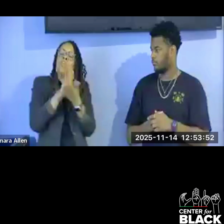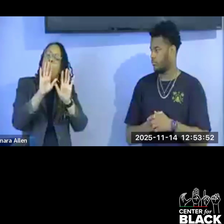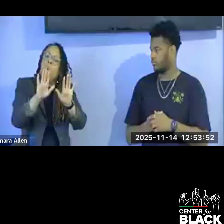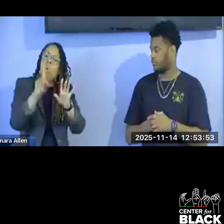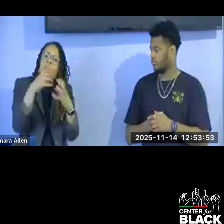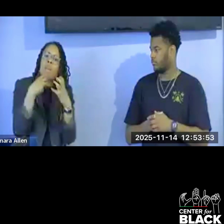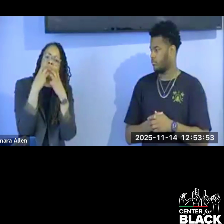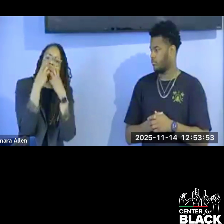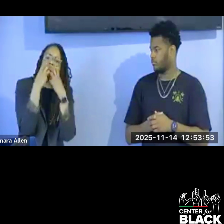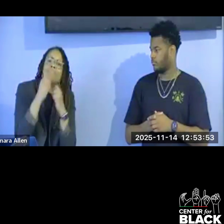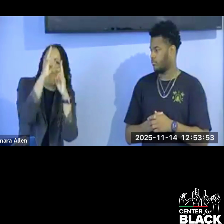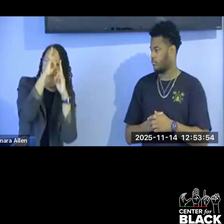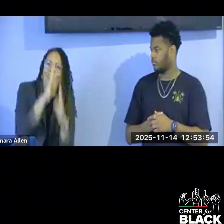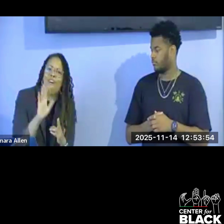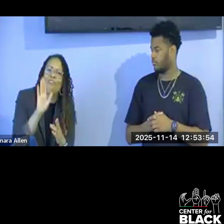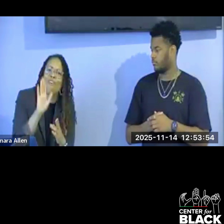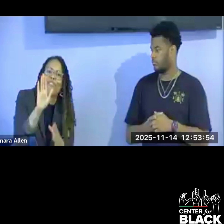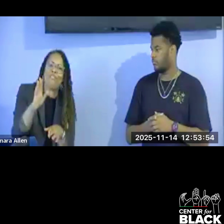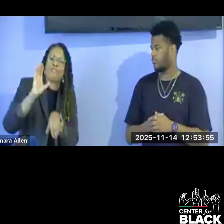couldn't.